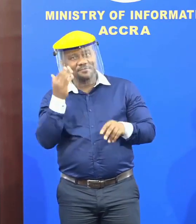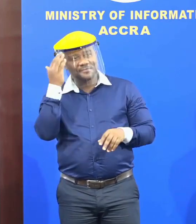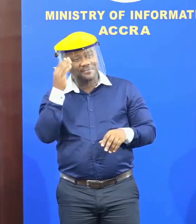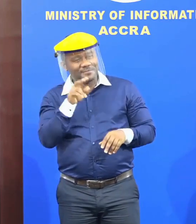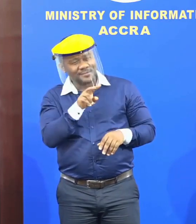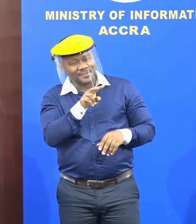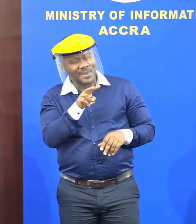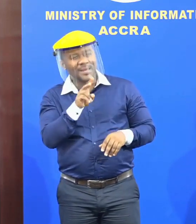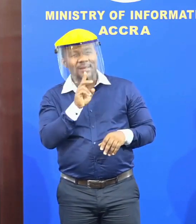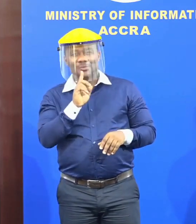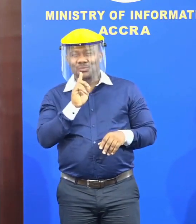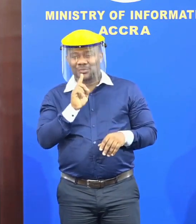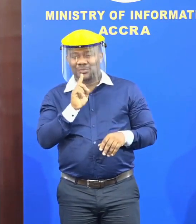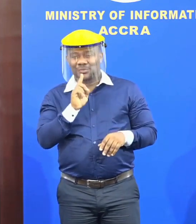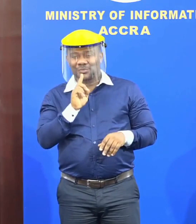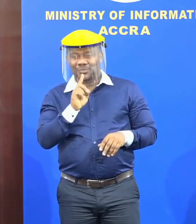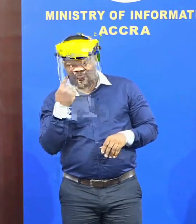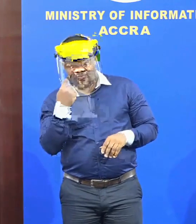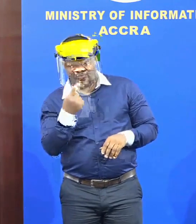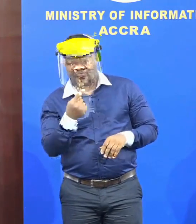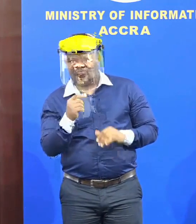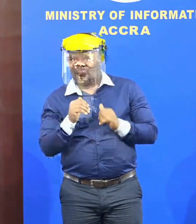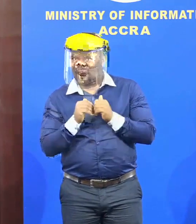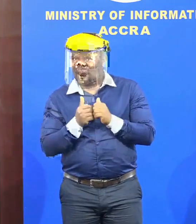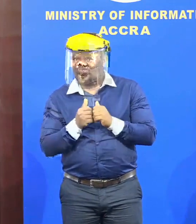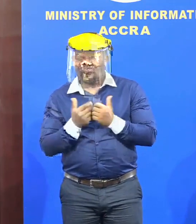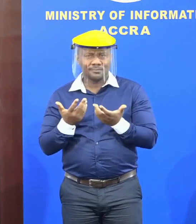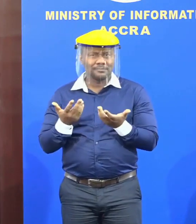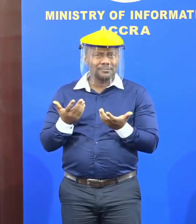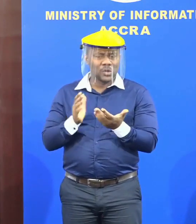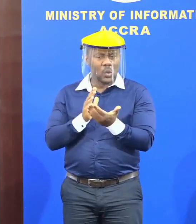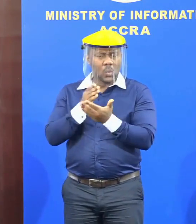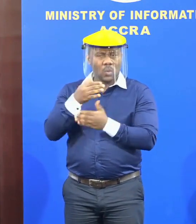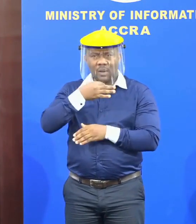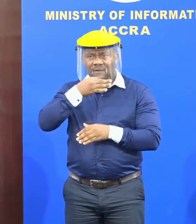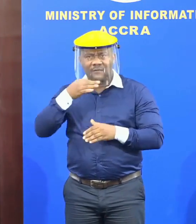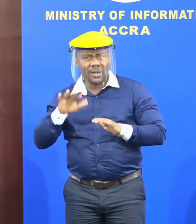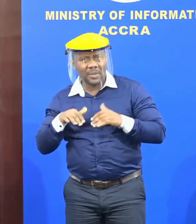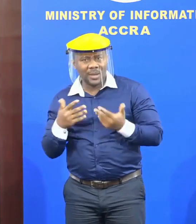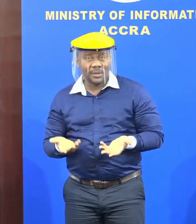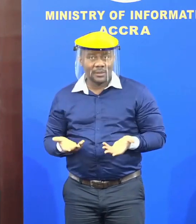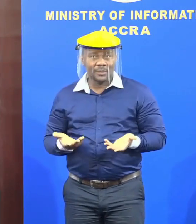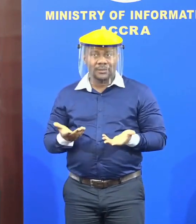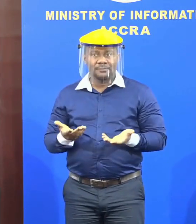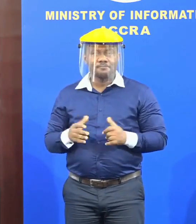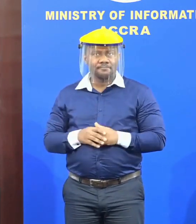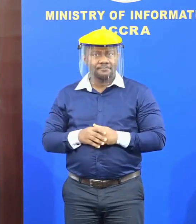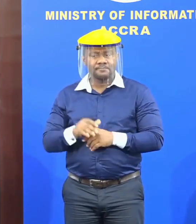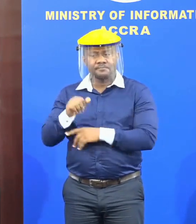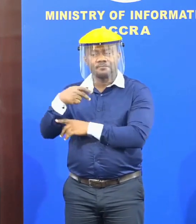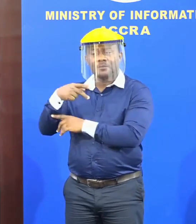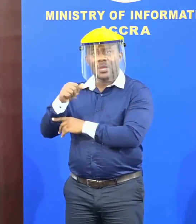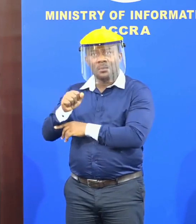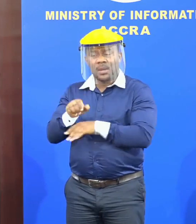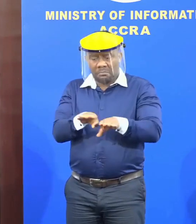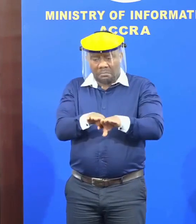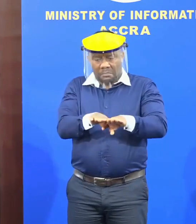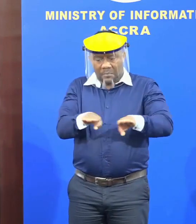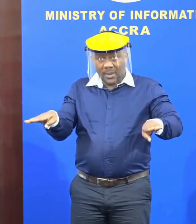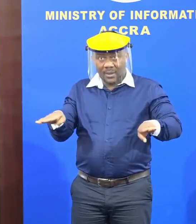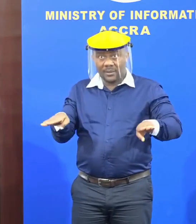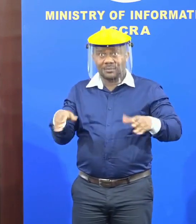you see how a cocoa farm looks like, what we call the apa, how we dry our cocoa, because